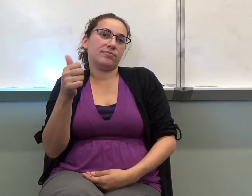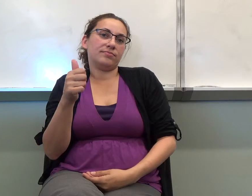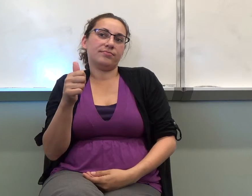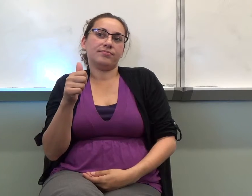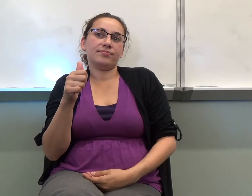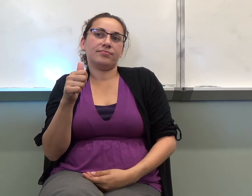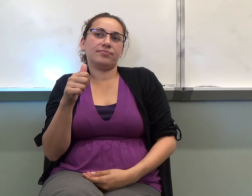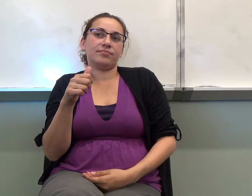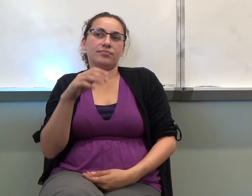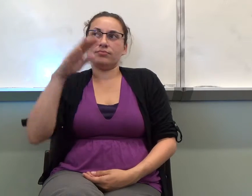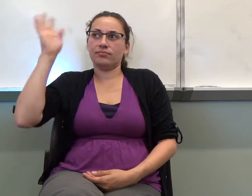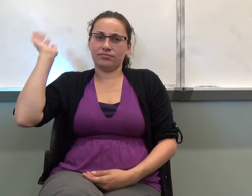this, something like that.